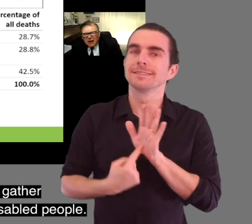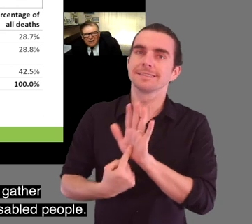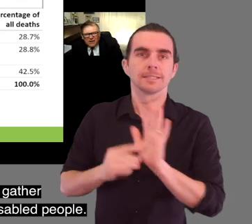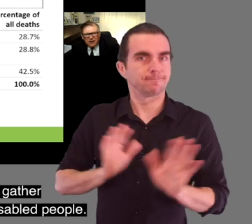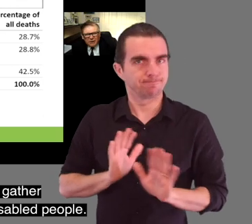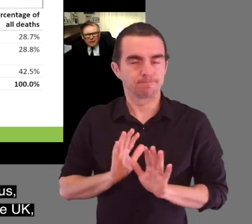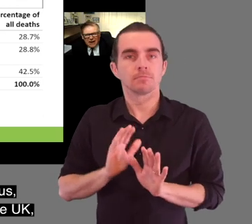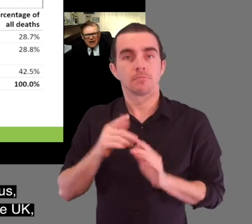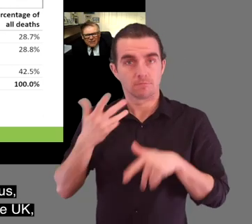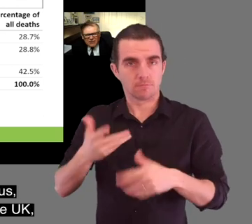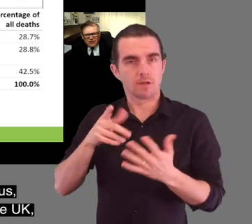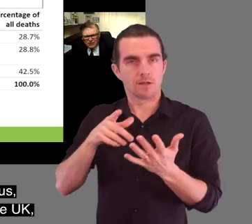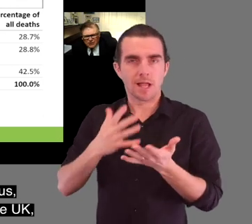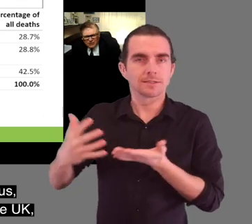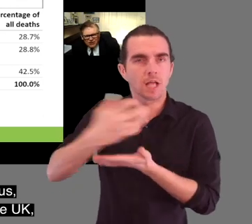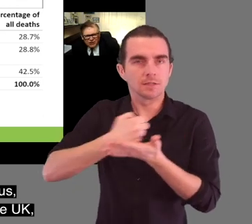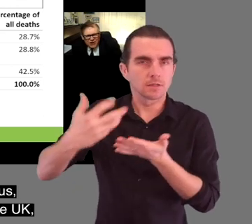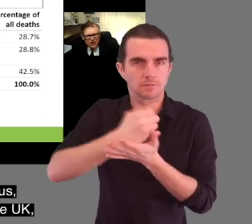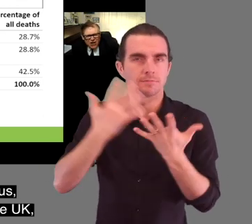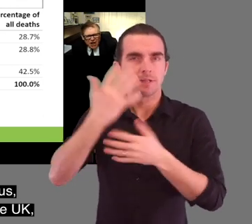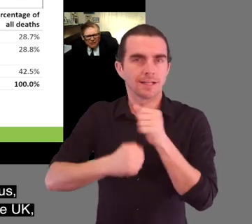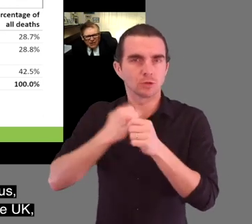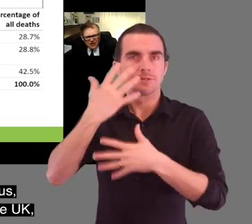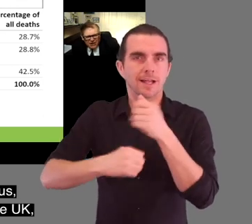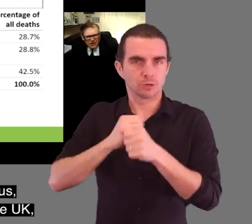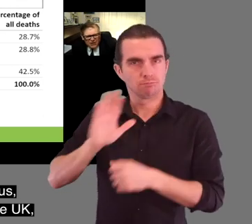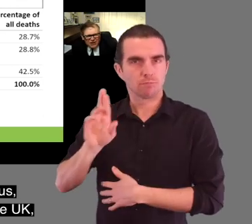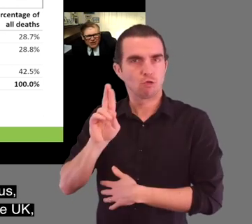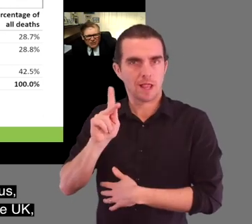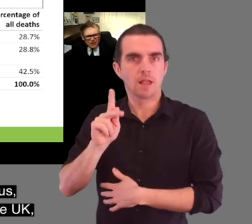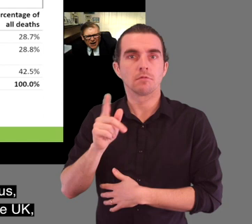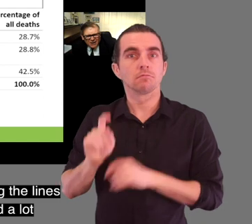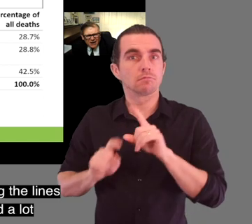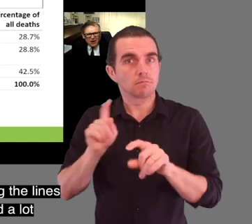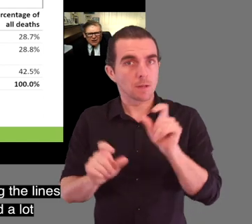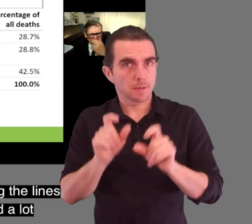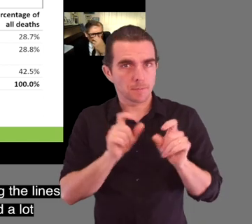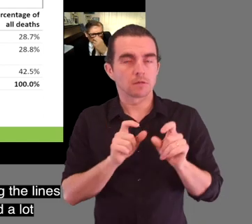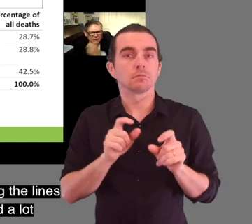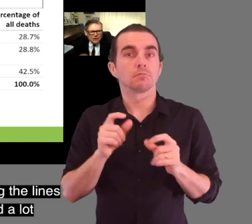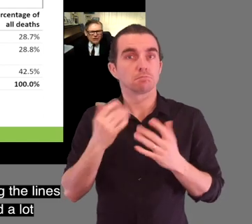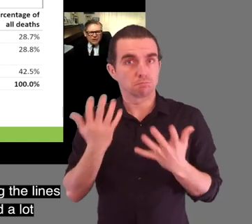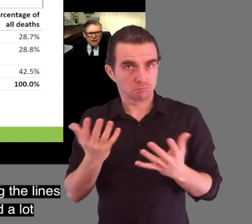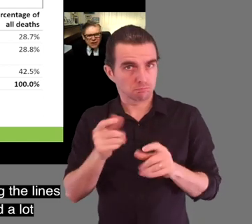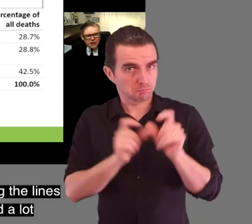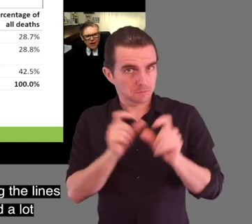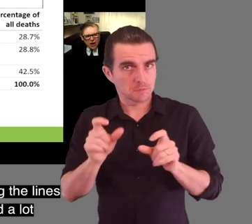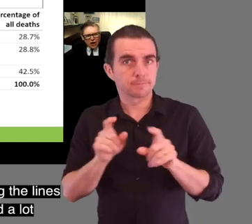data about disabled people. Now, in the census, every 10 years in the UK, they ask